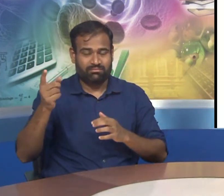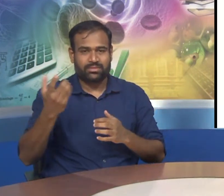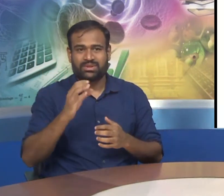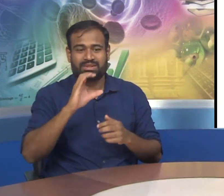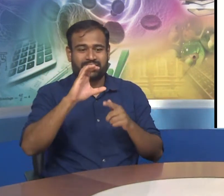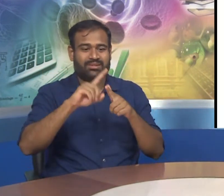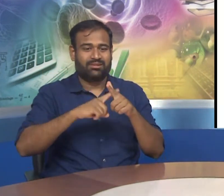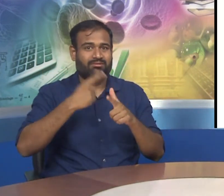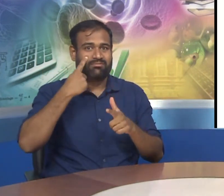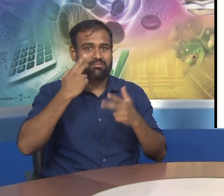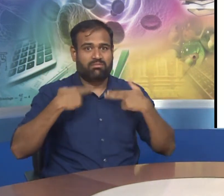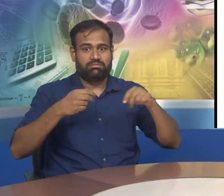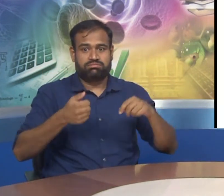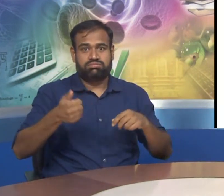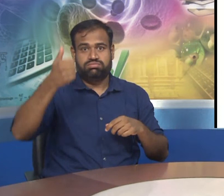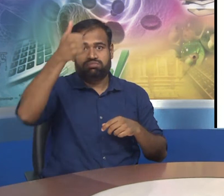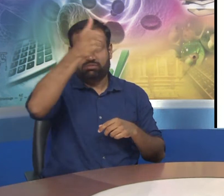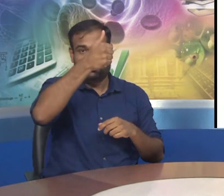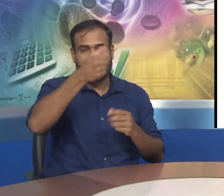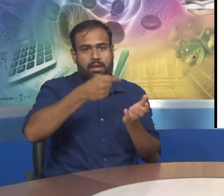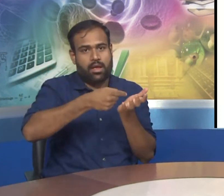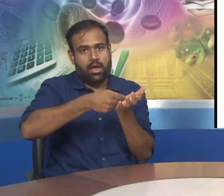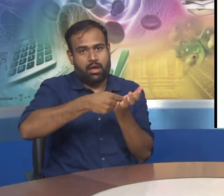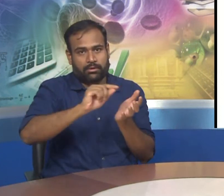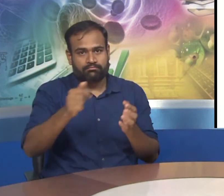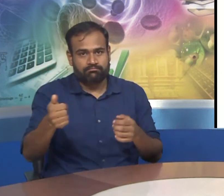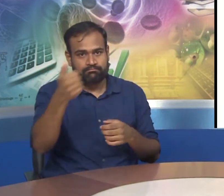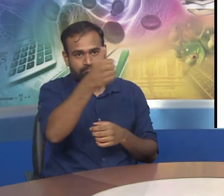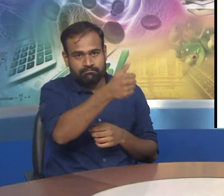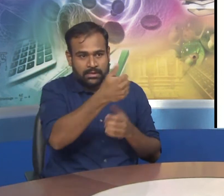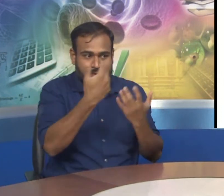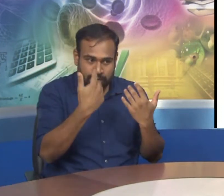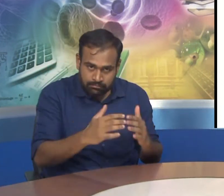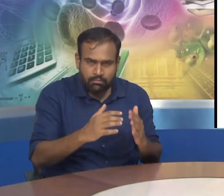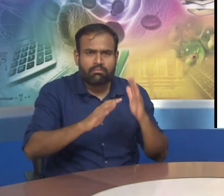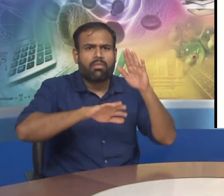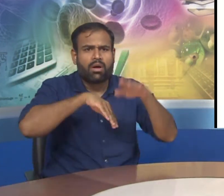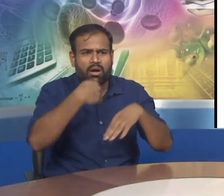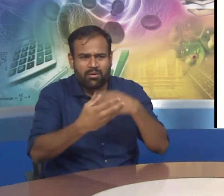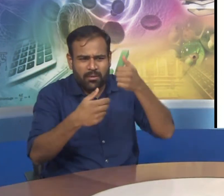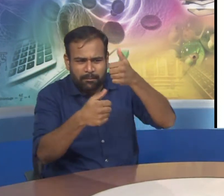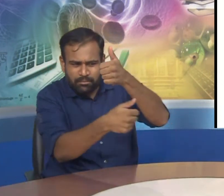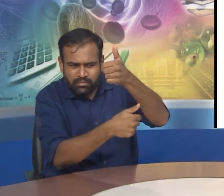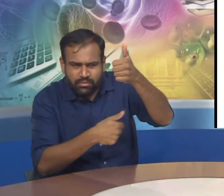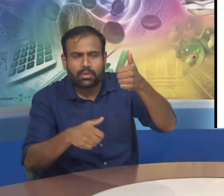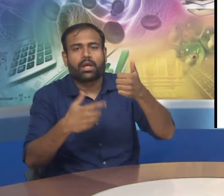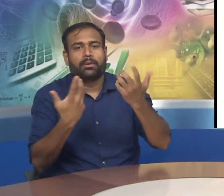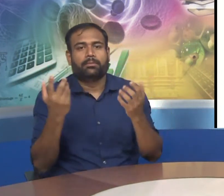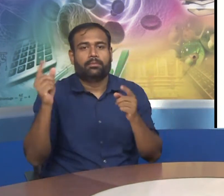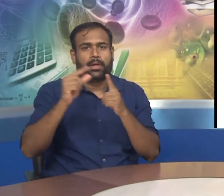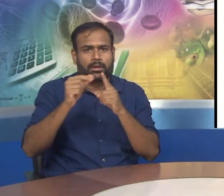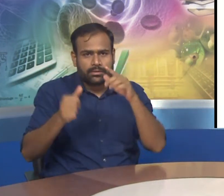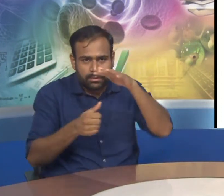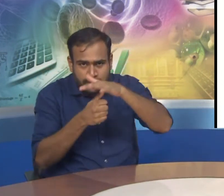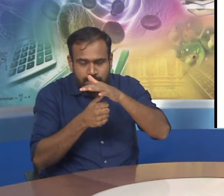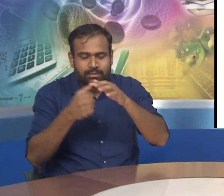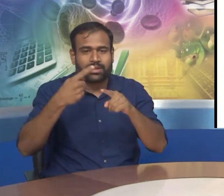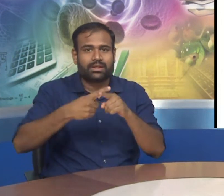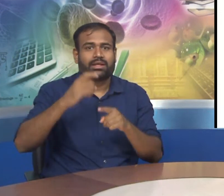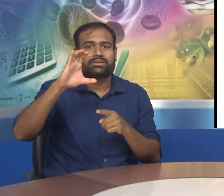While appointing the Chief Justice, the President is constitutionally required to consult such